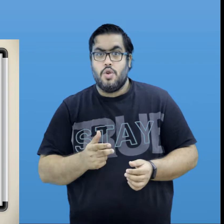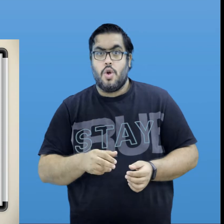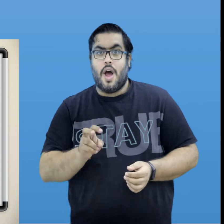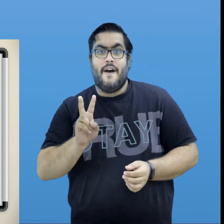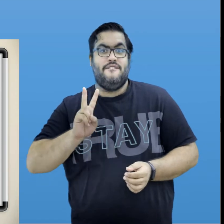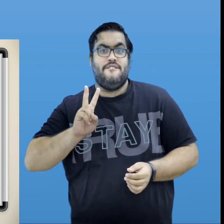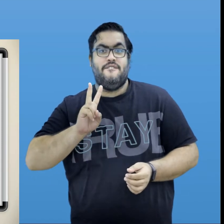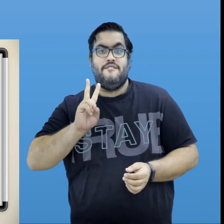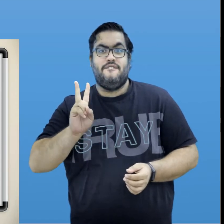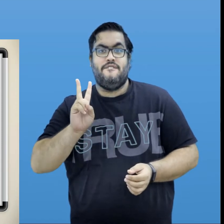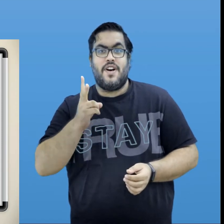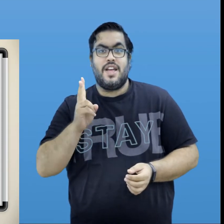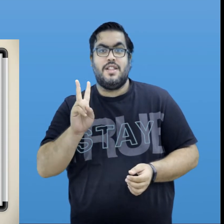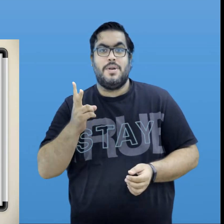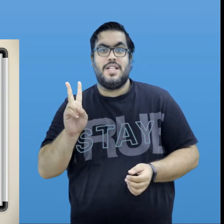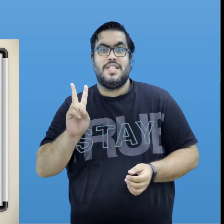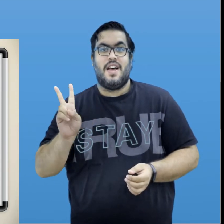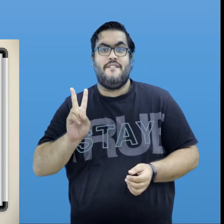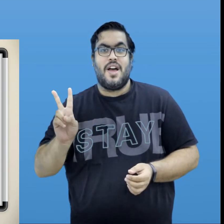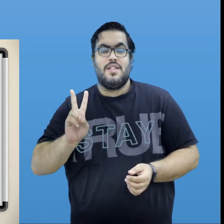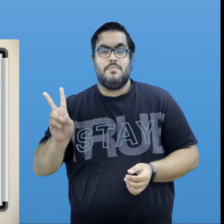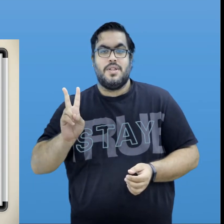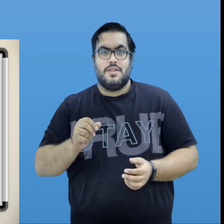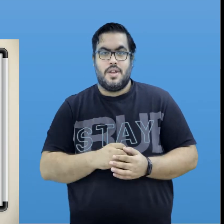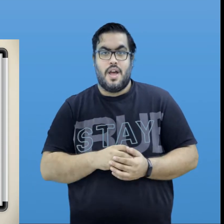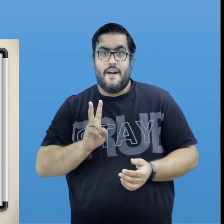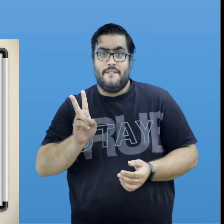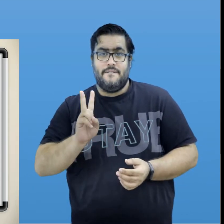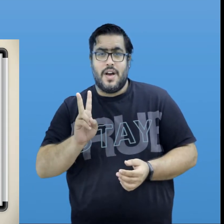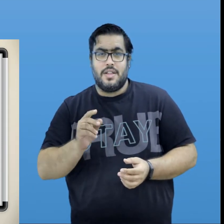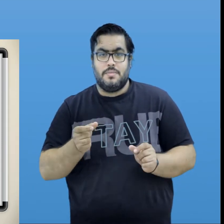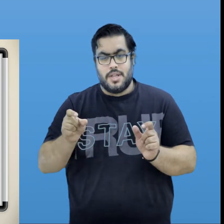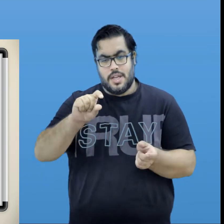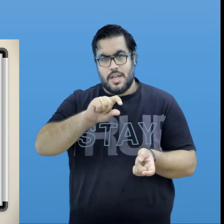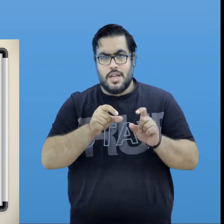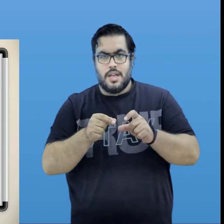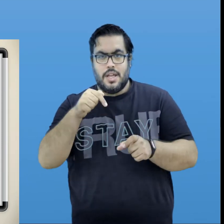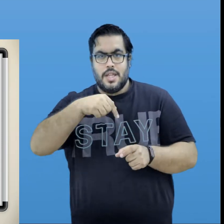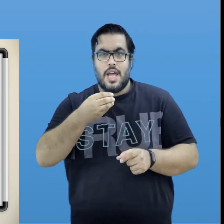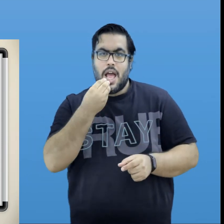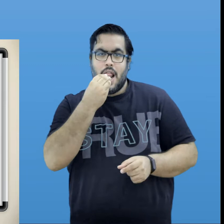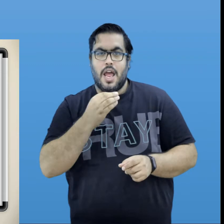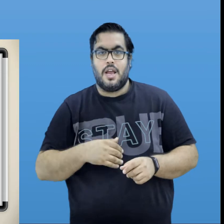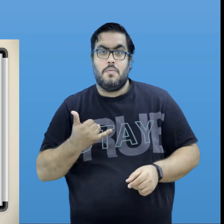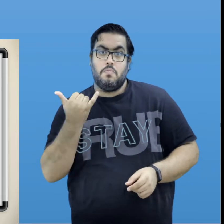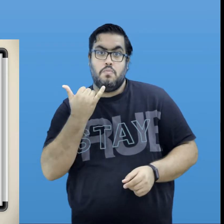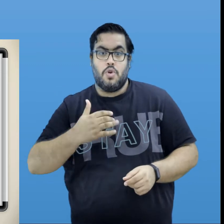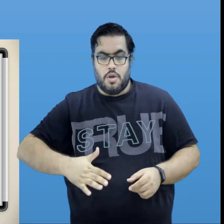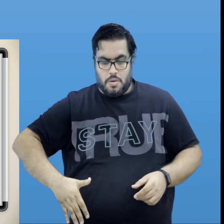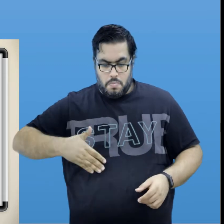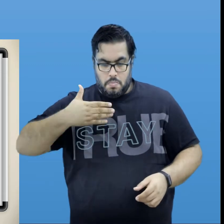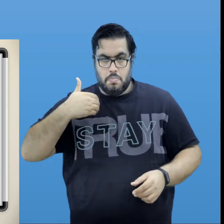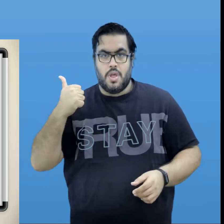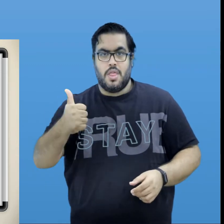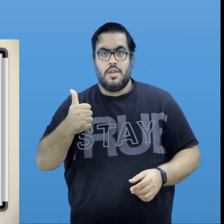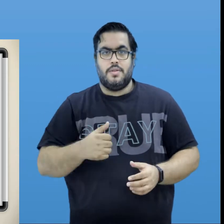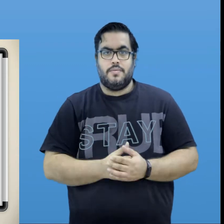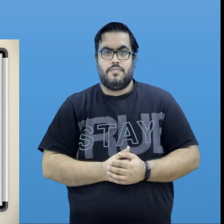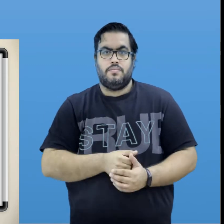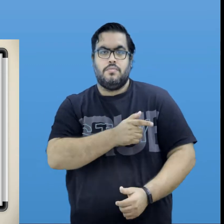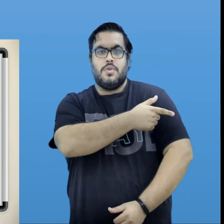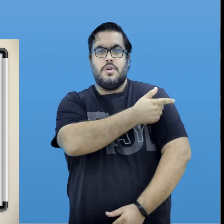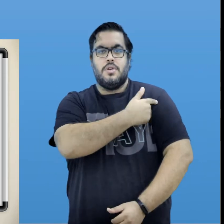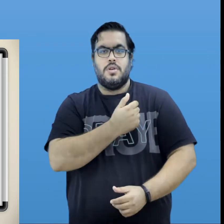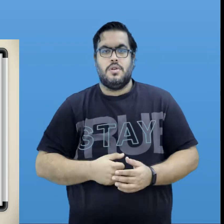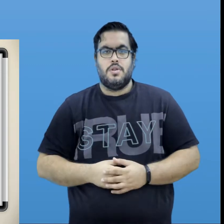changed. So we have the word vital, that means necessary. Provide, we changed it to give. And